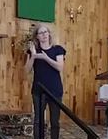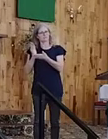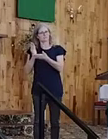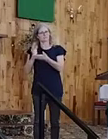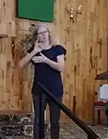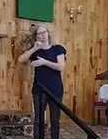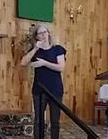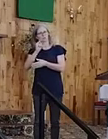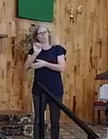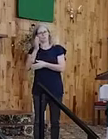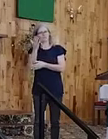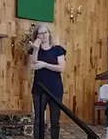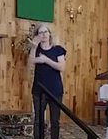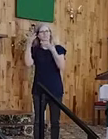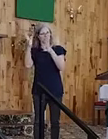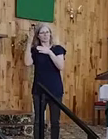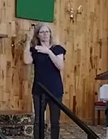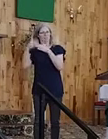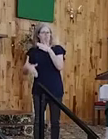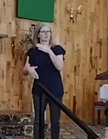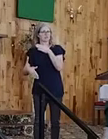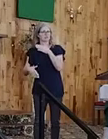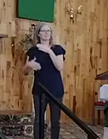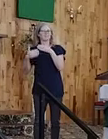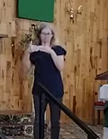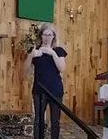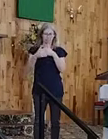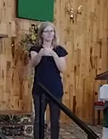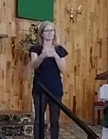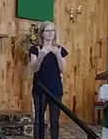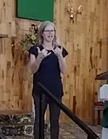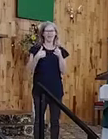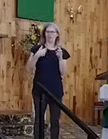15th. Very happily so. Now I can look at